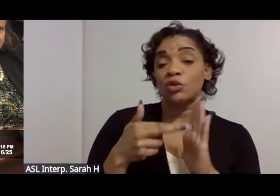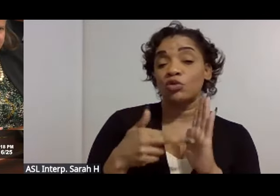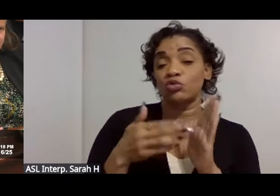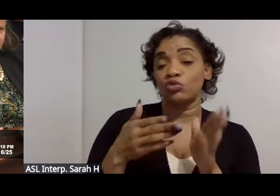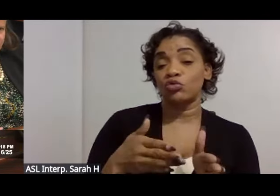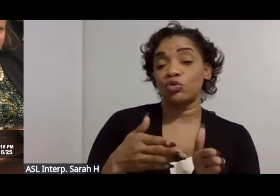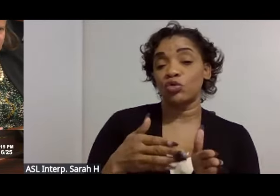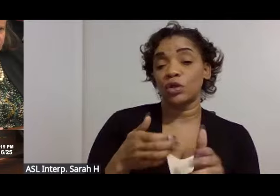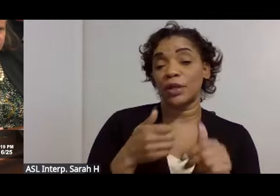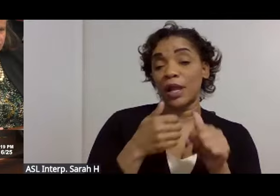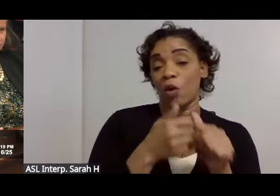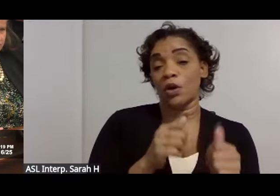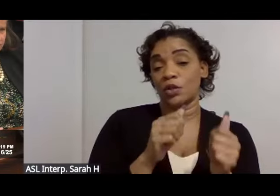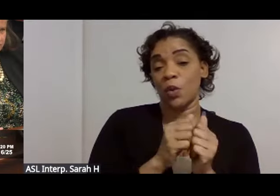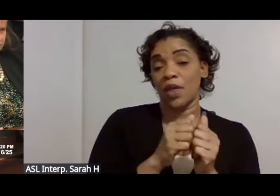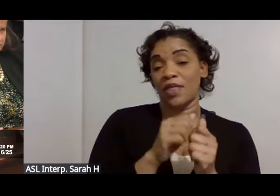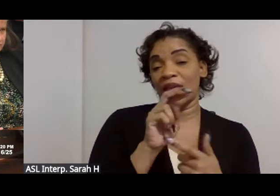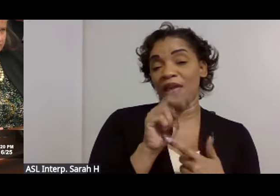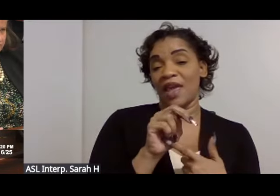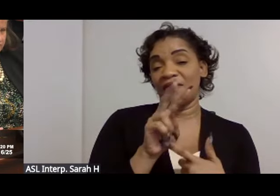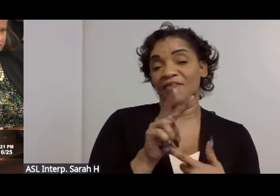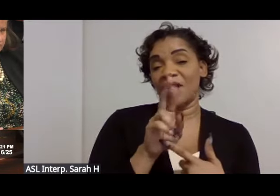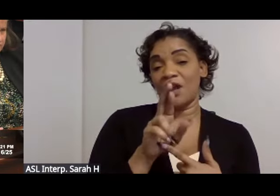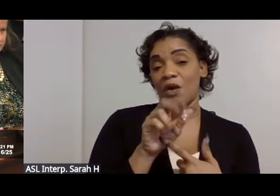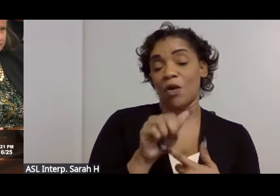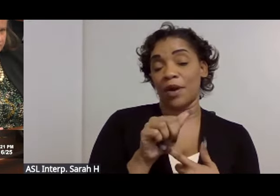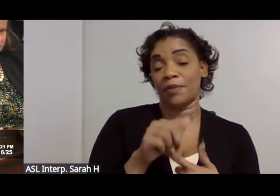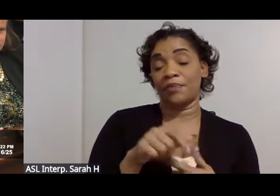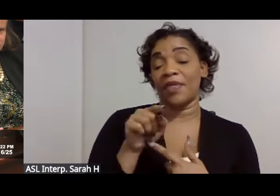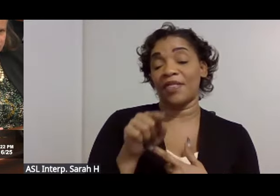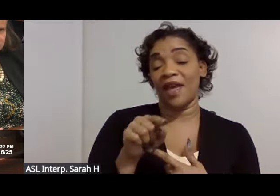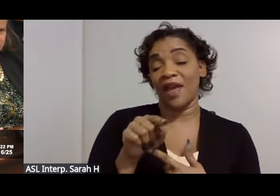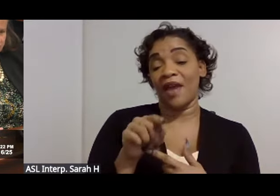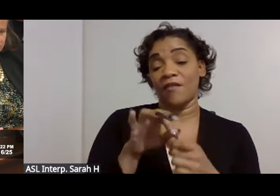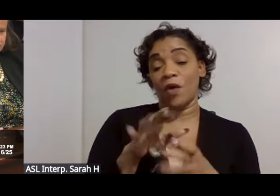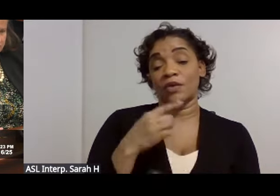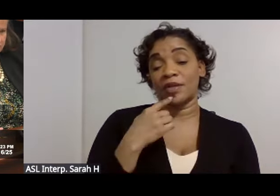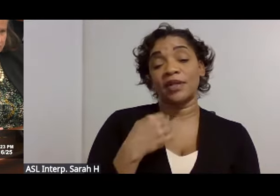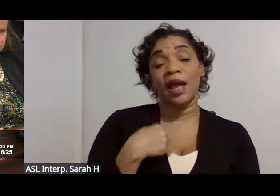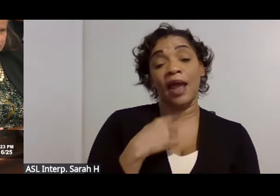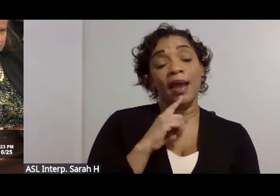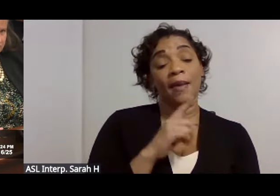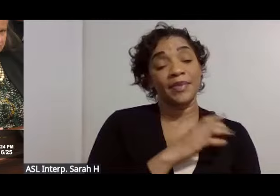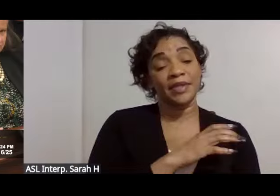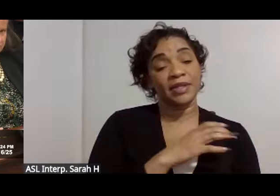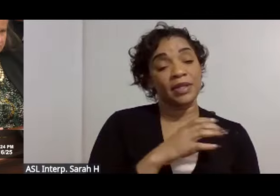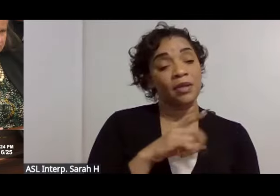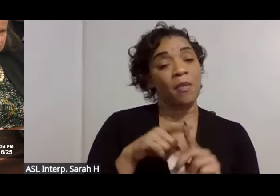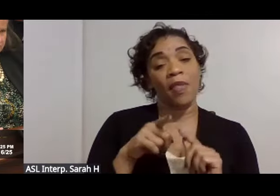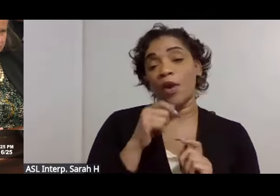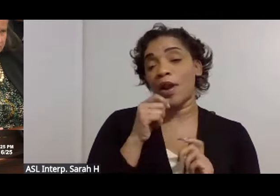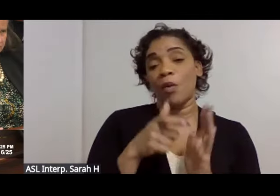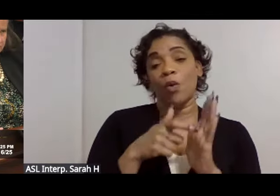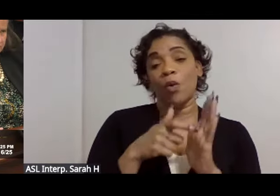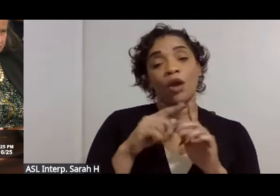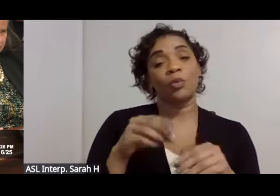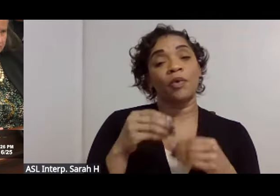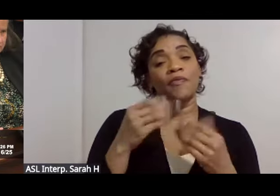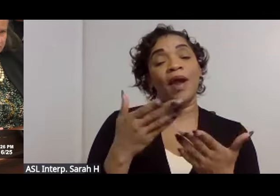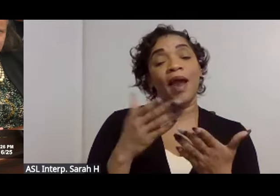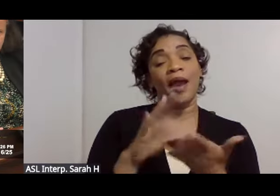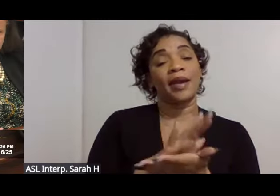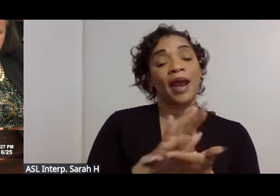NVRA. That voter says, yes, I am a citizen, but is not required to provide documentary proof.